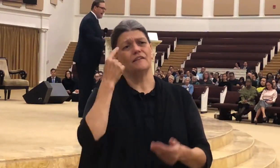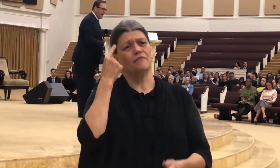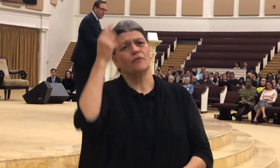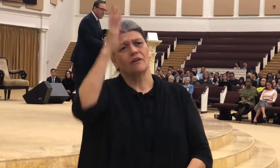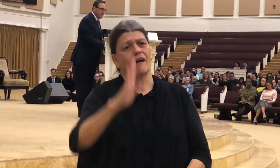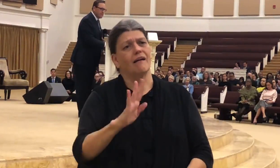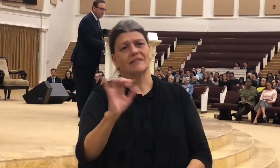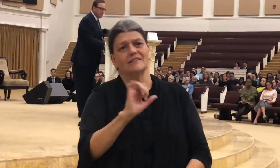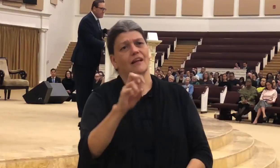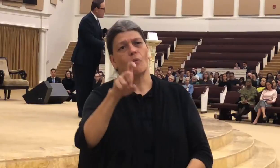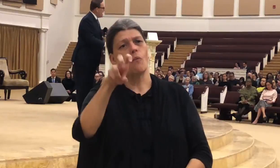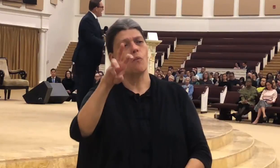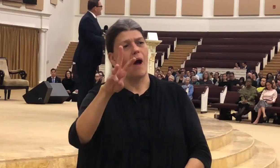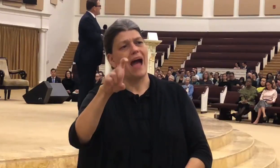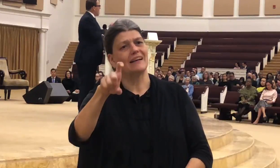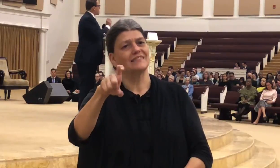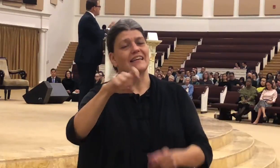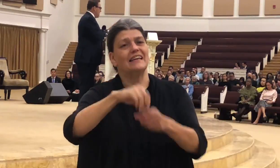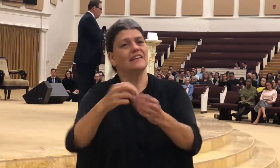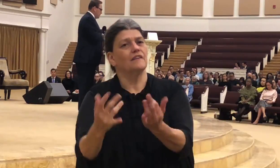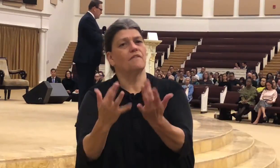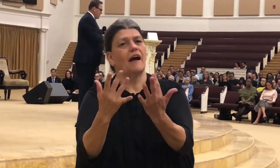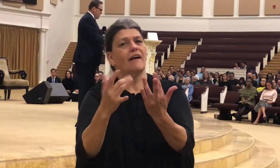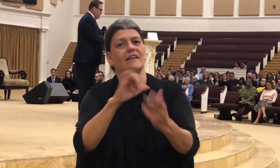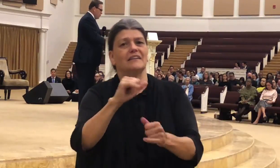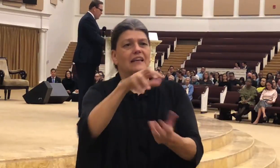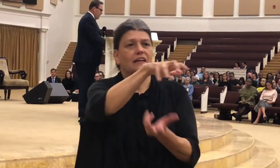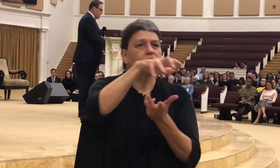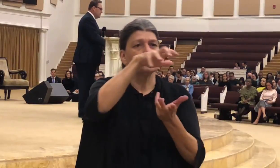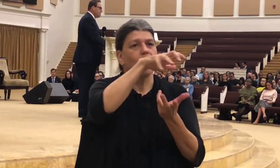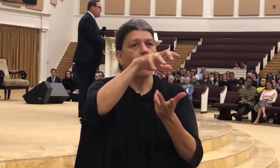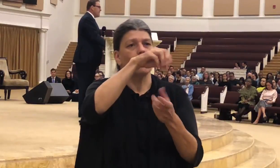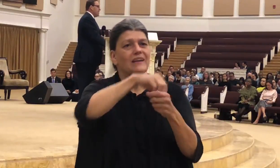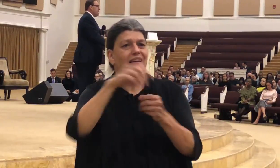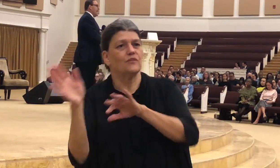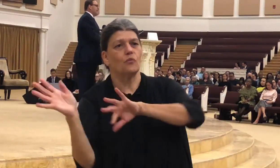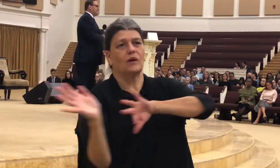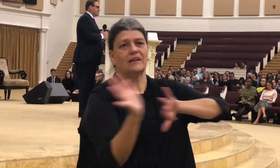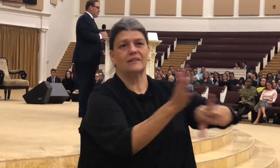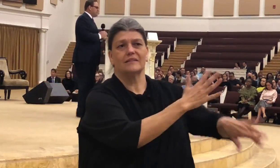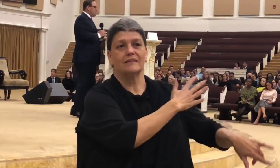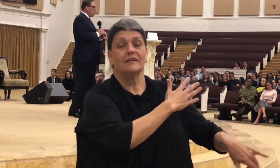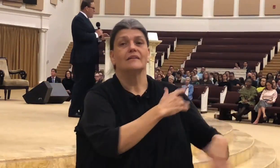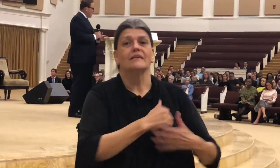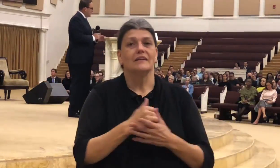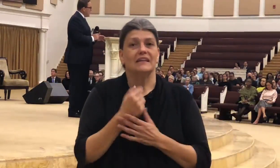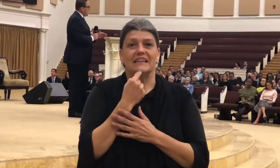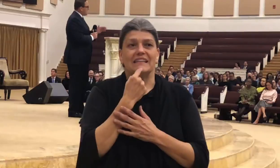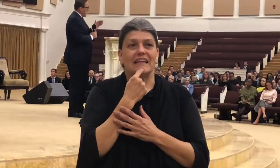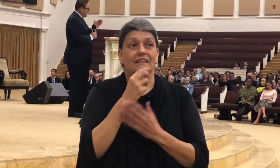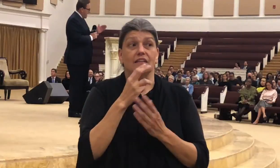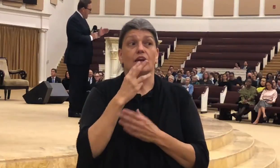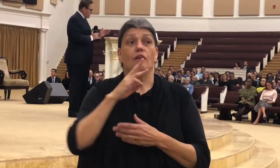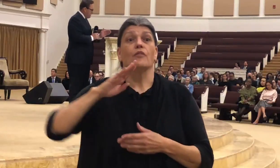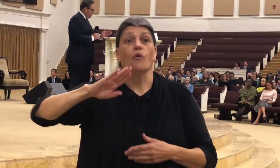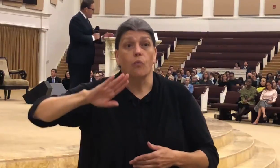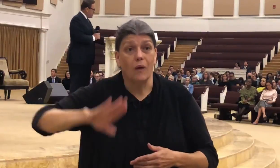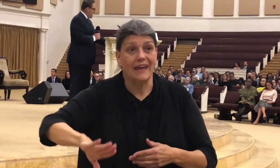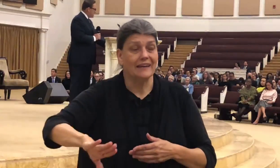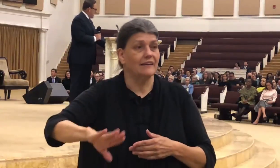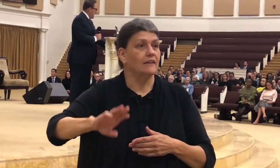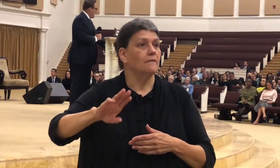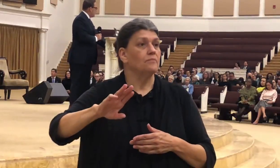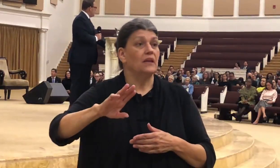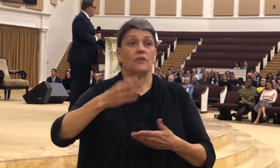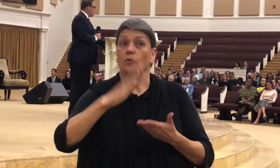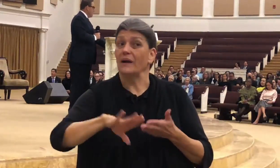in the fire. It's like smoke in the wind. And he says, the wicked cannot, everybody